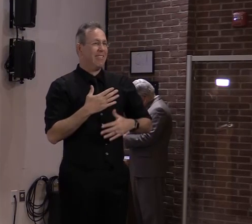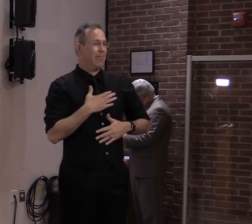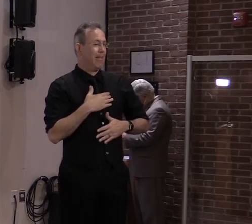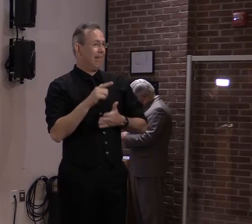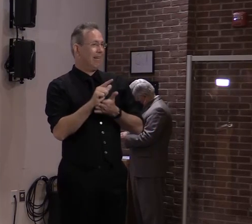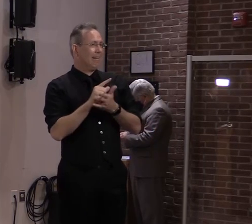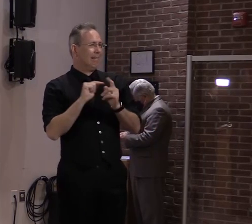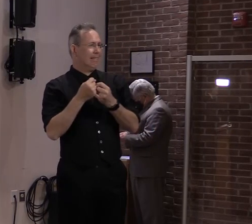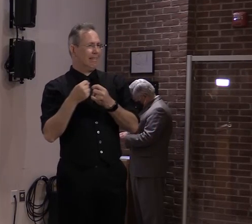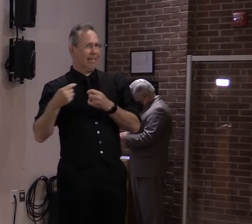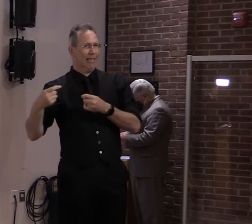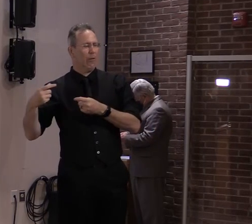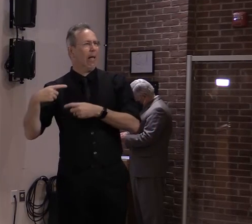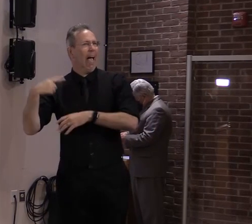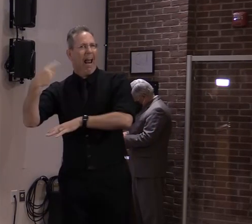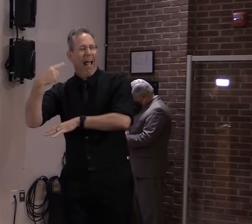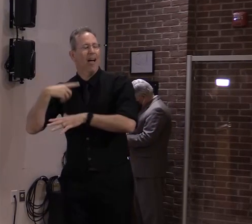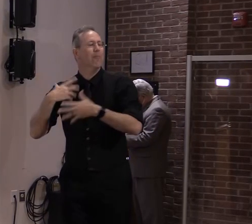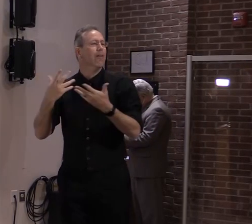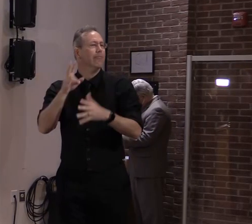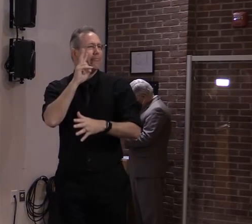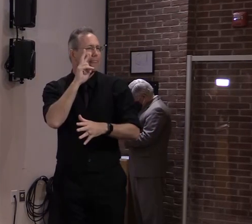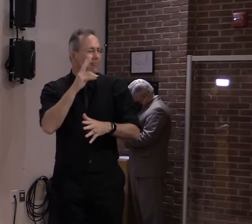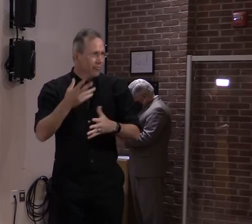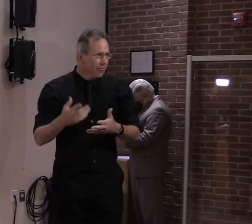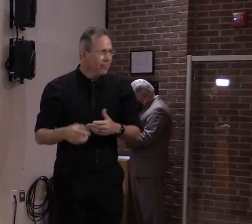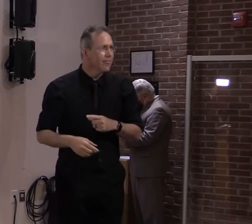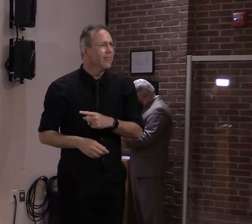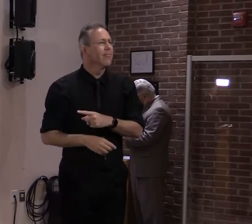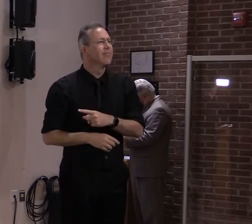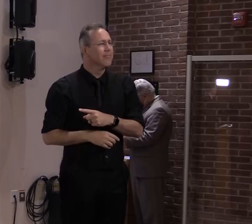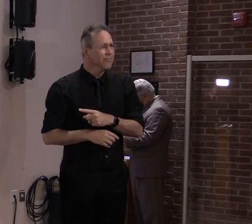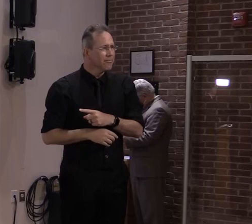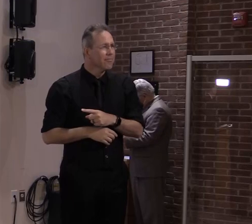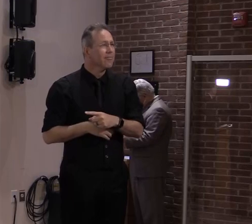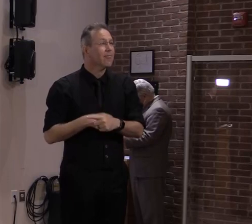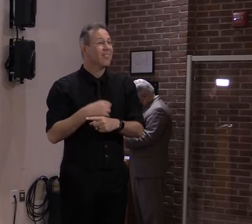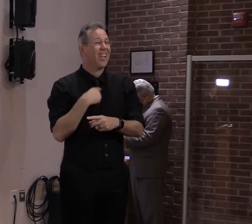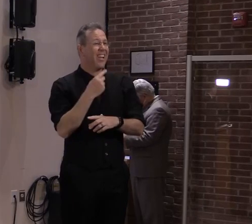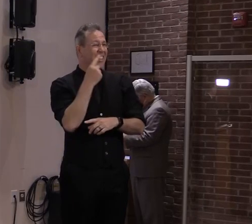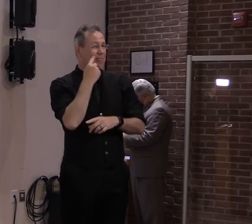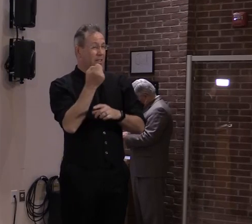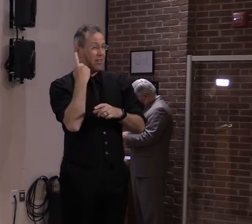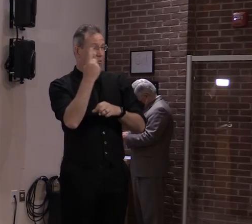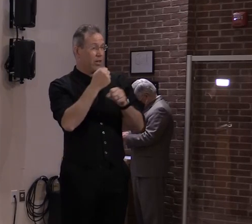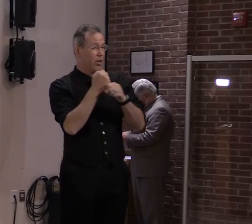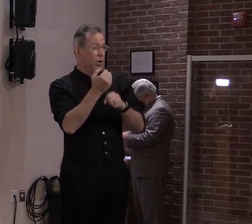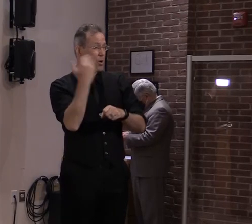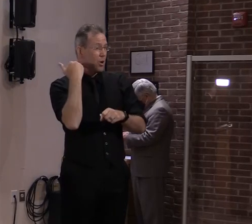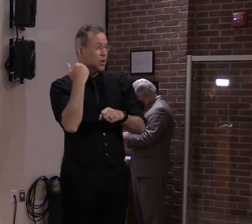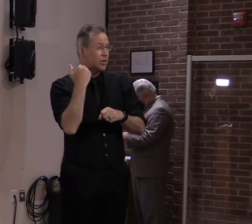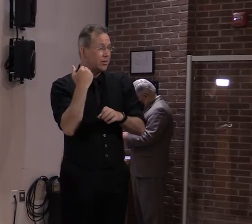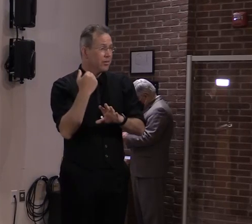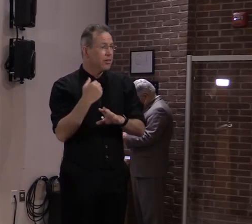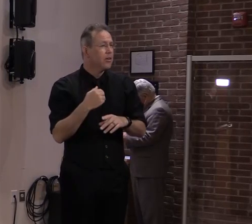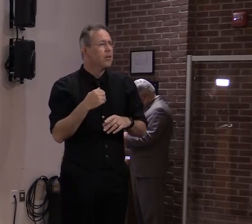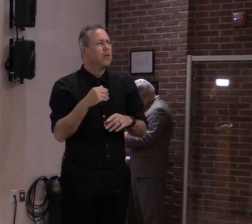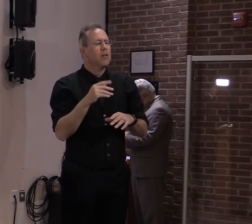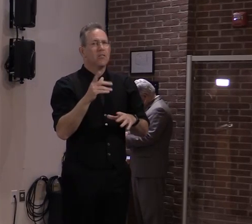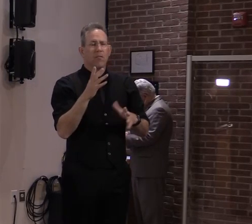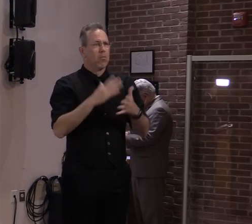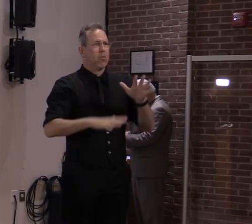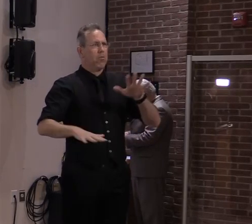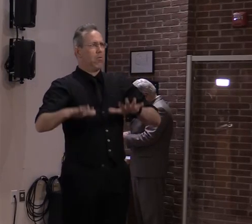counsel. But if you think back a year, we were jammed up. There were a number